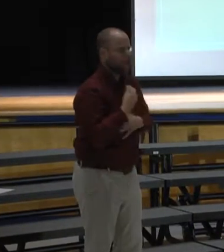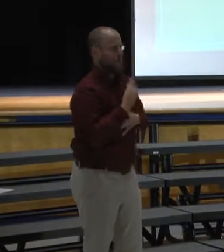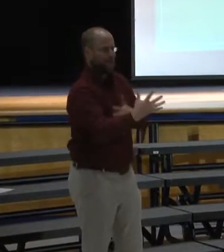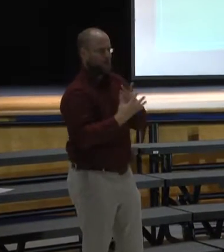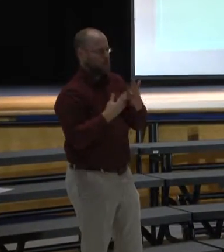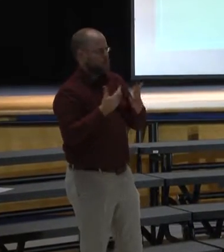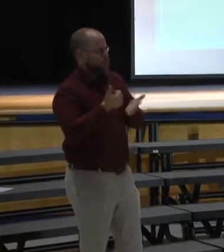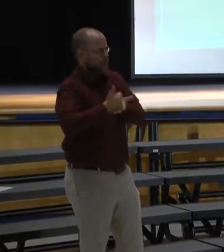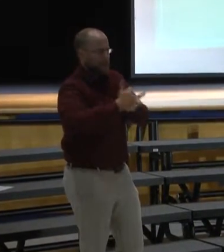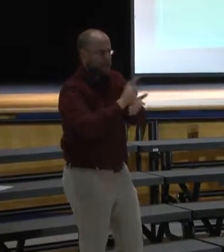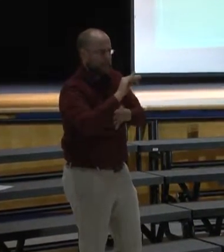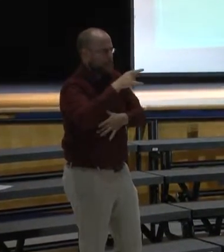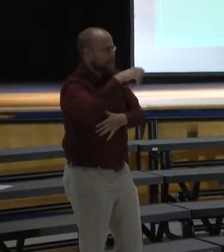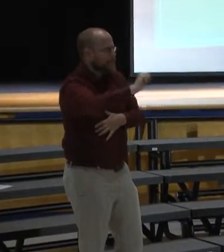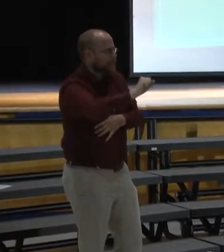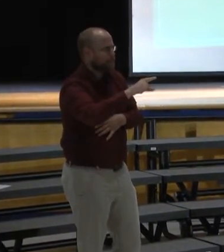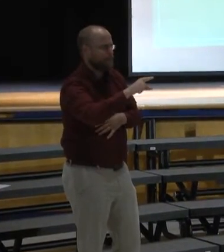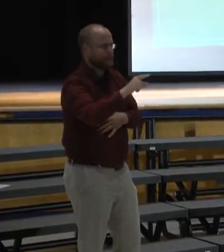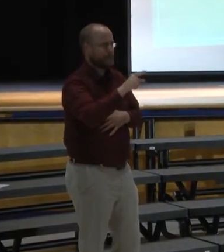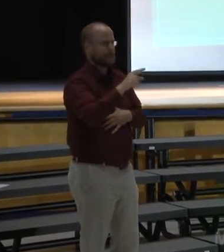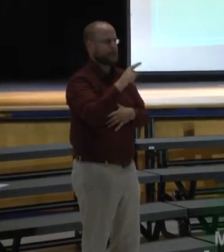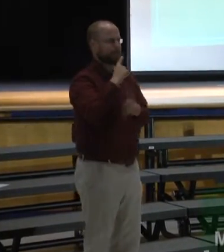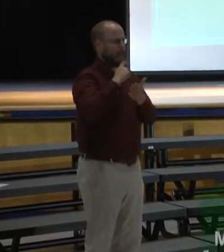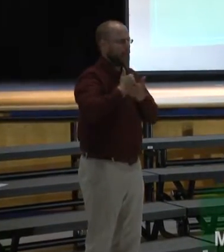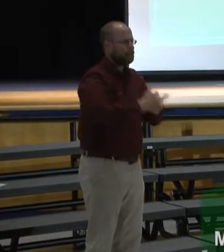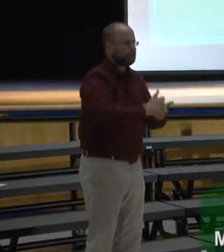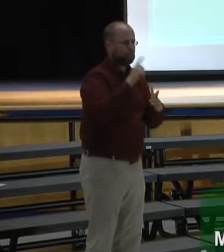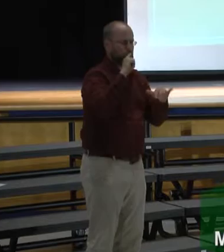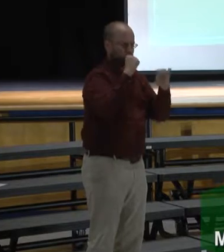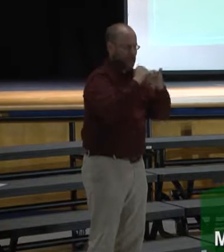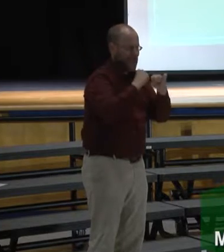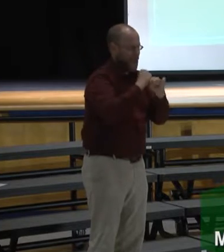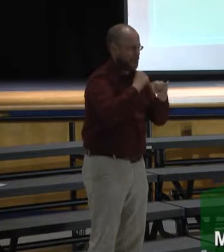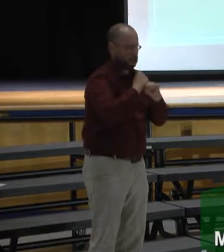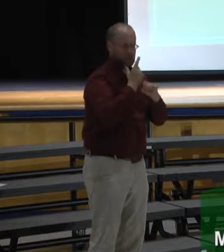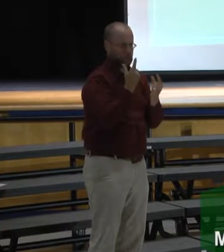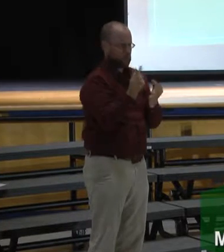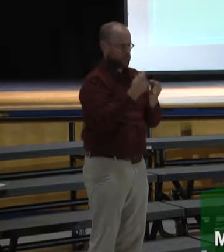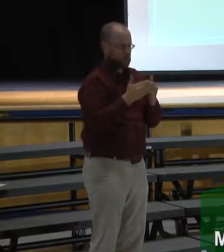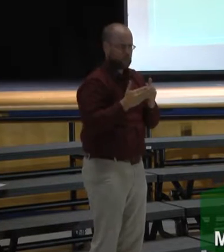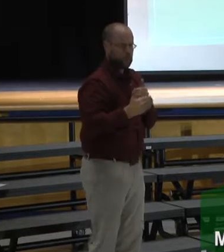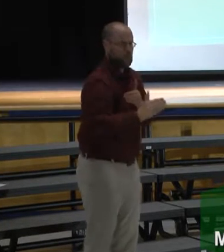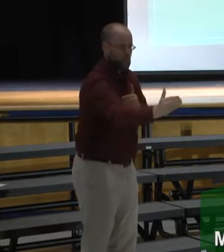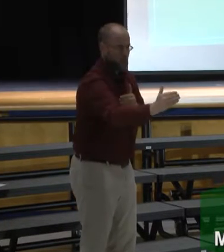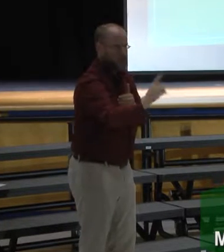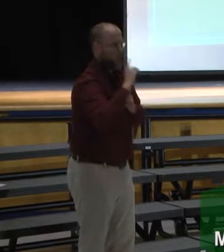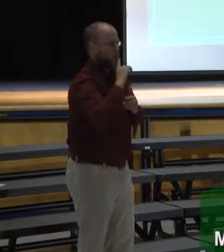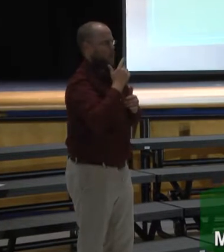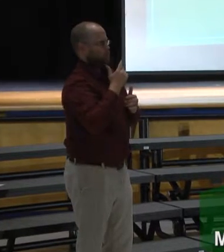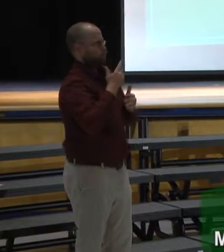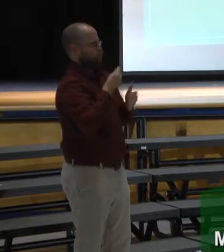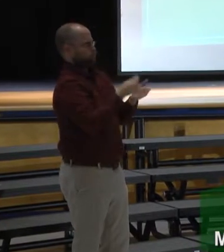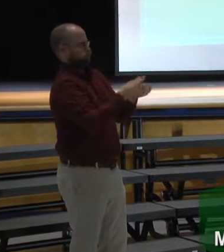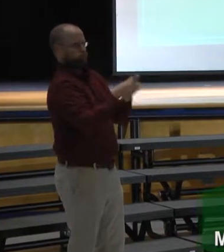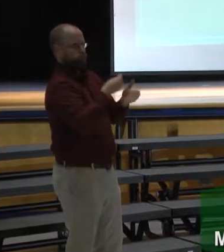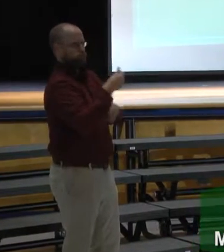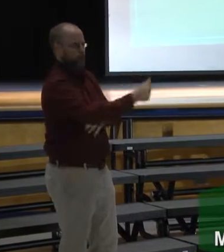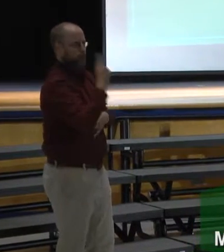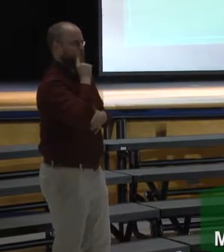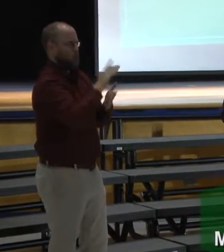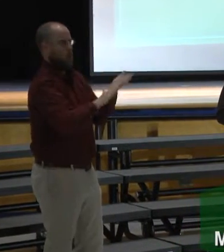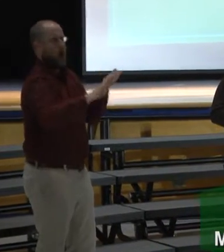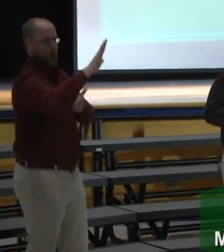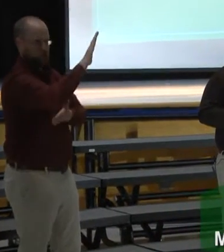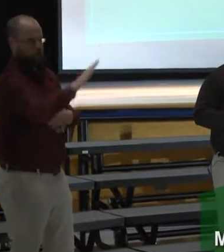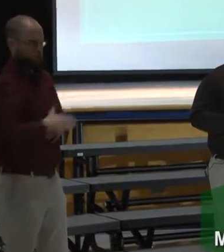you a strategy that you as your family can use going forward to help finance the cost of higher education. As I go